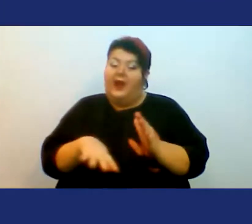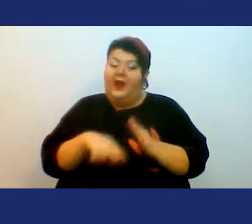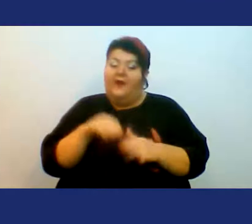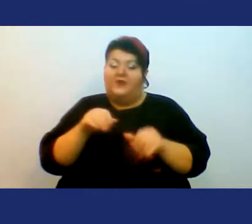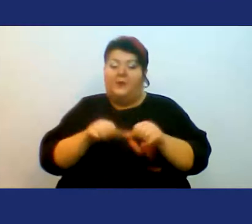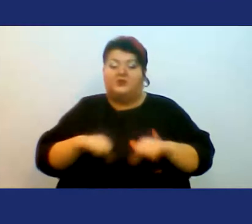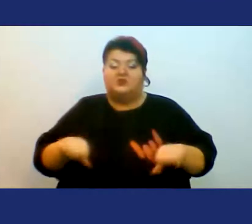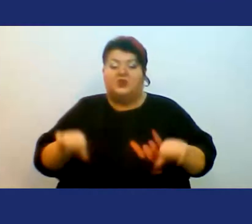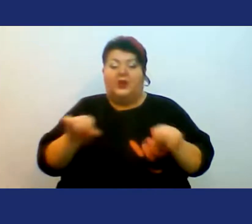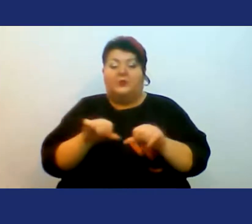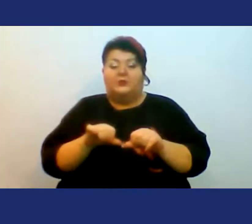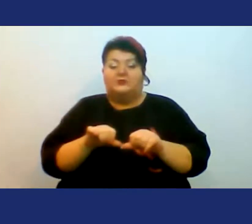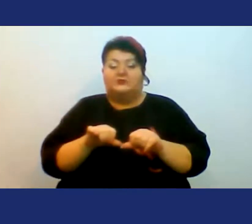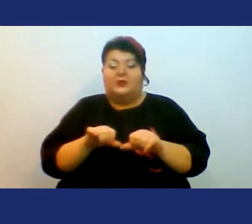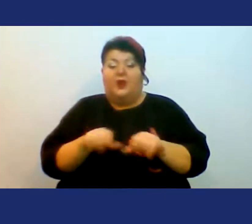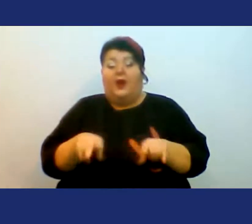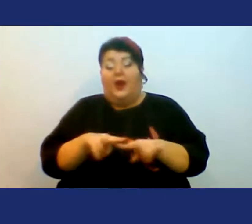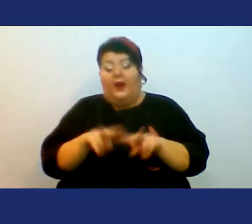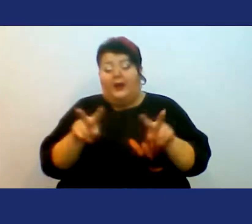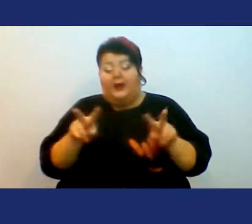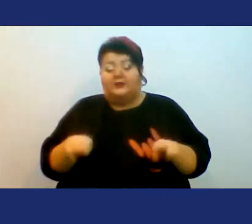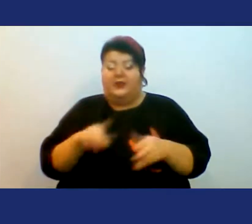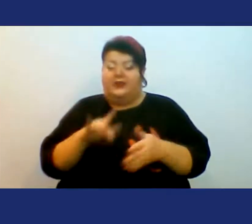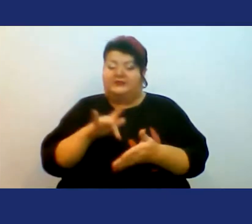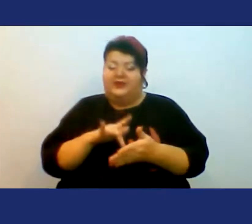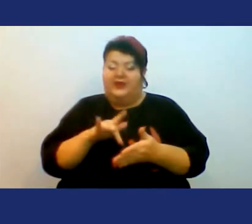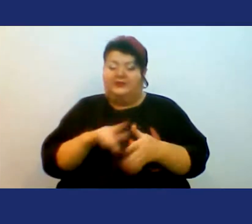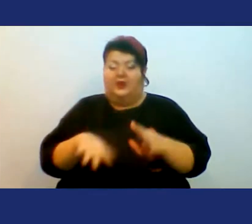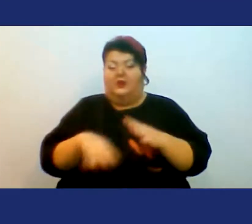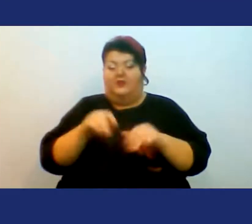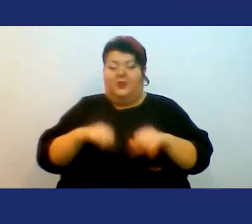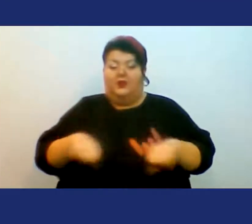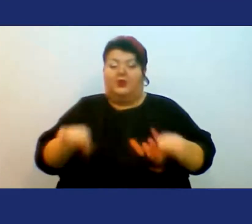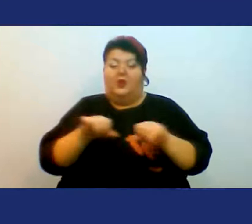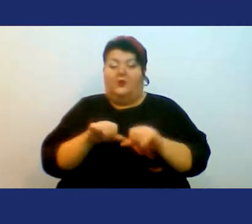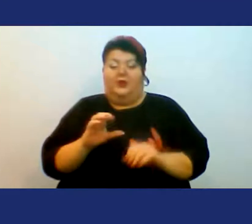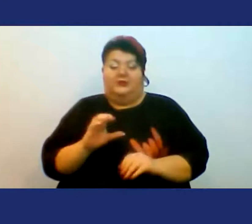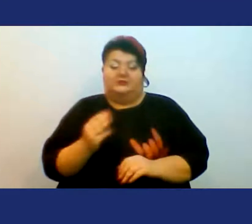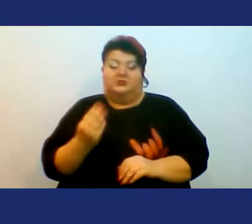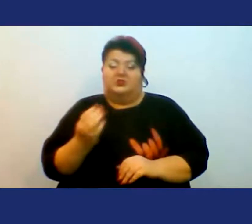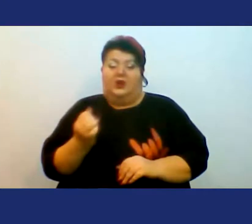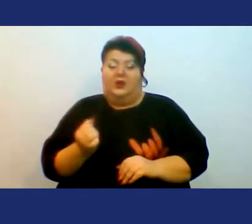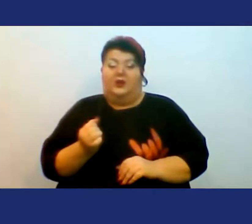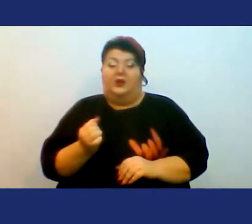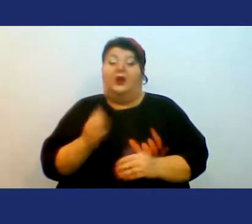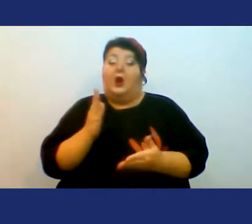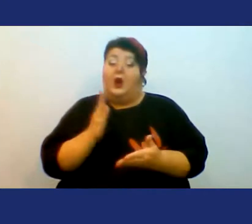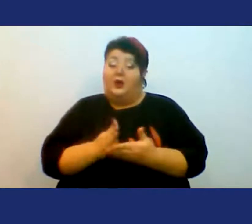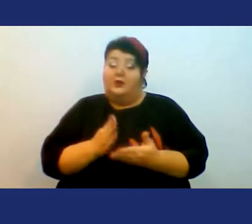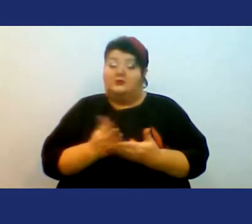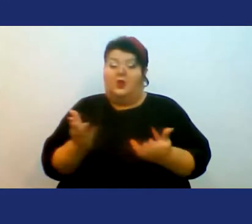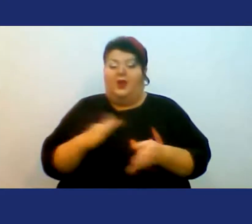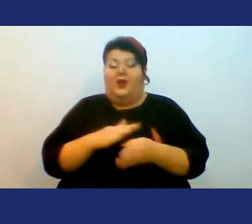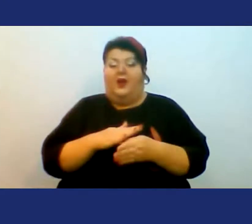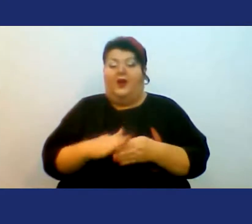has an advisory role here, so it has no legal power. And there are differing provisions by state